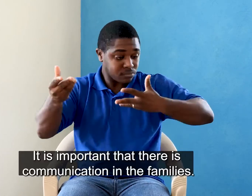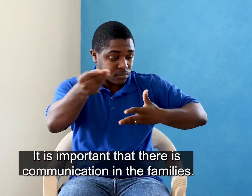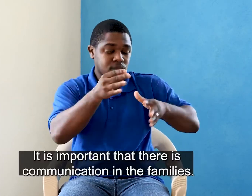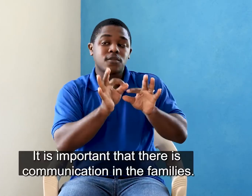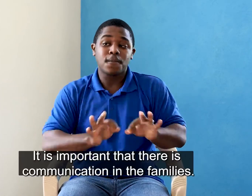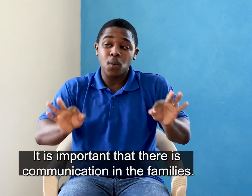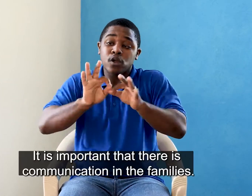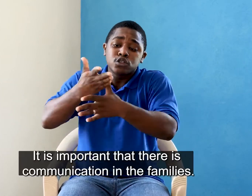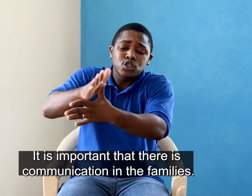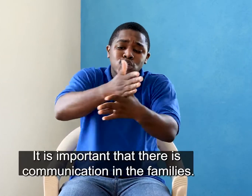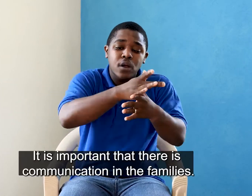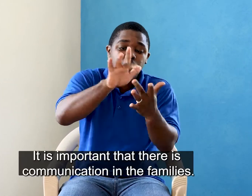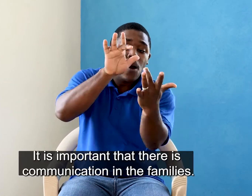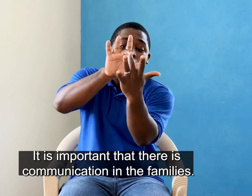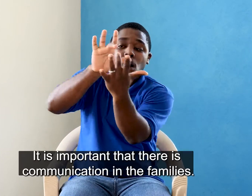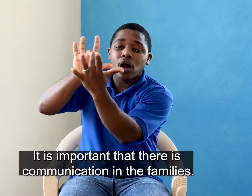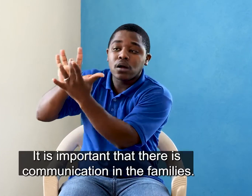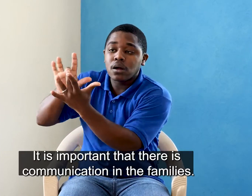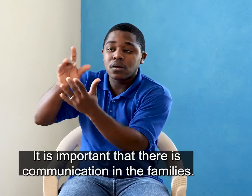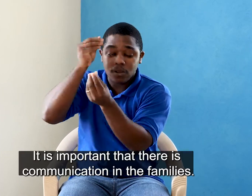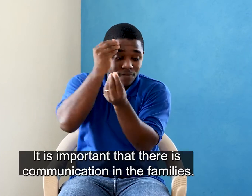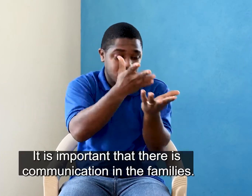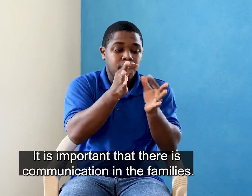important that there's communication in the families.